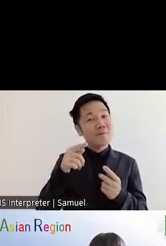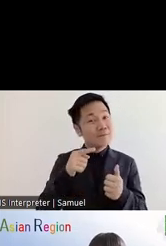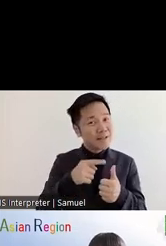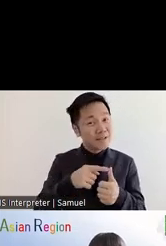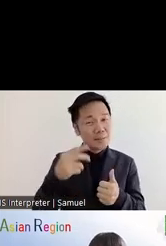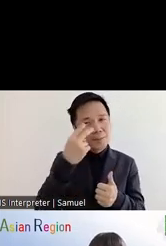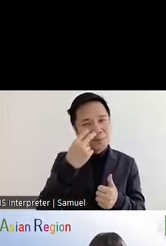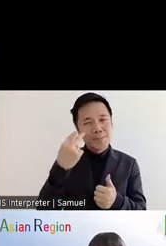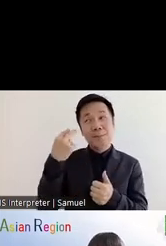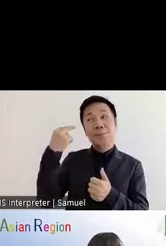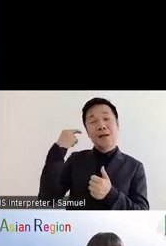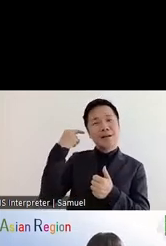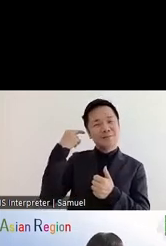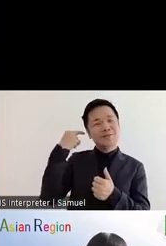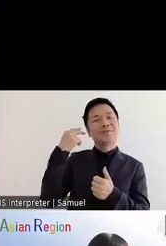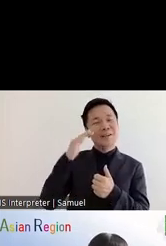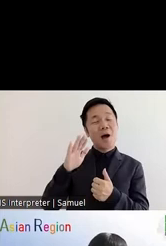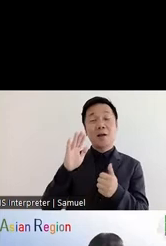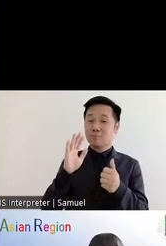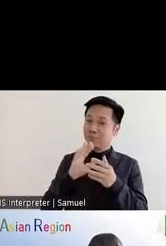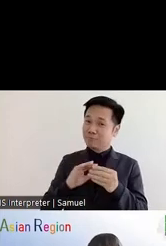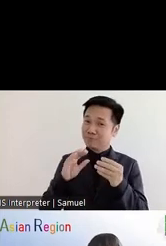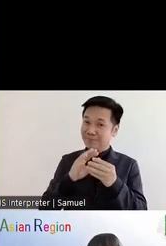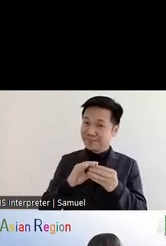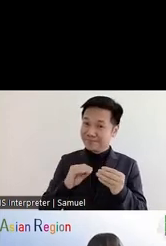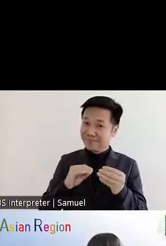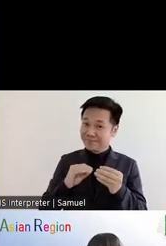Japan. So some of the things are not contemporary